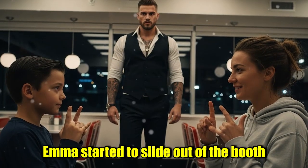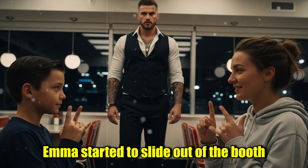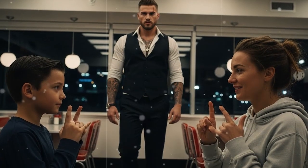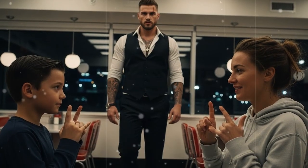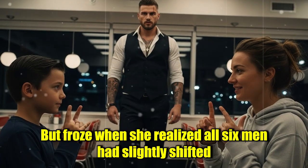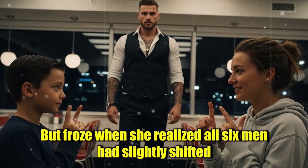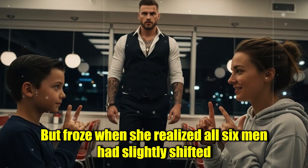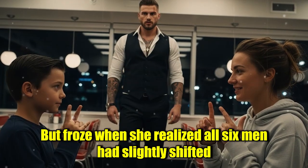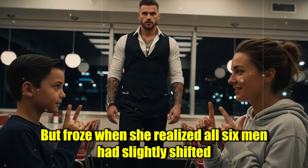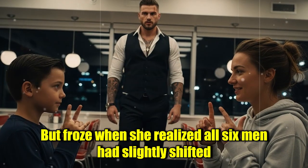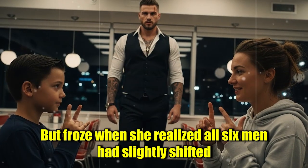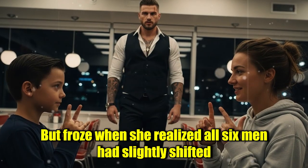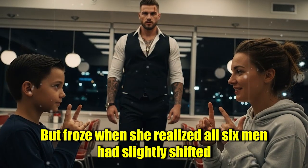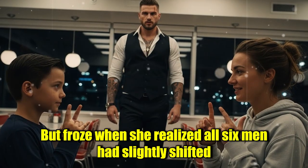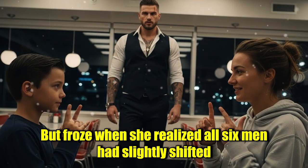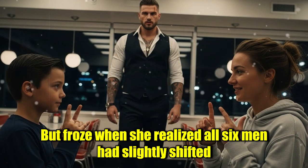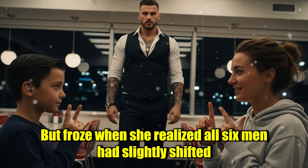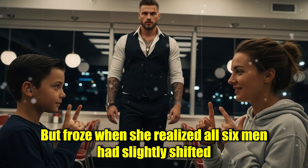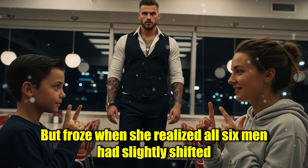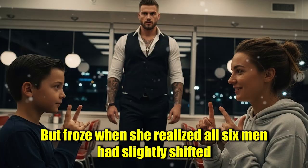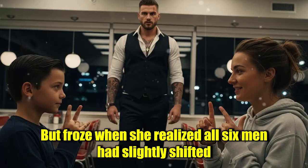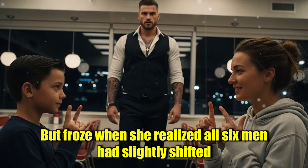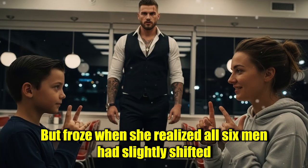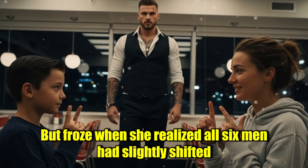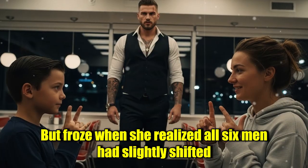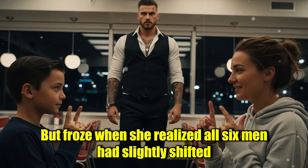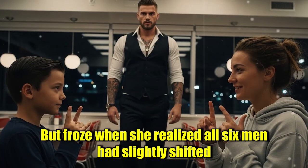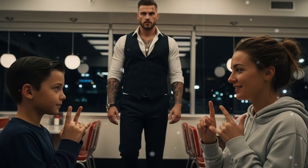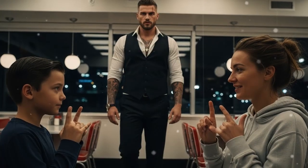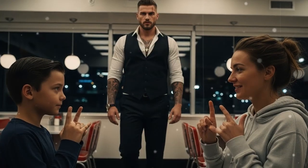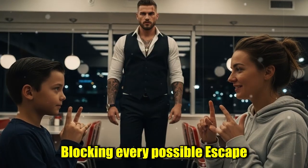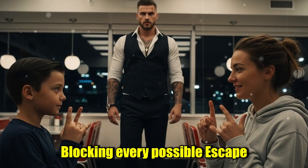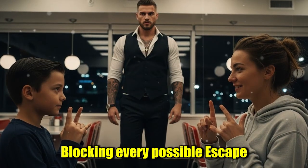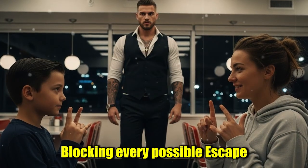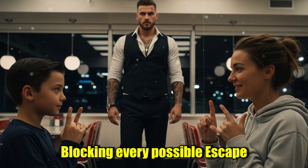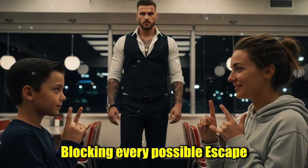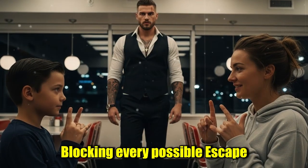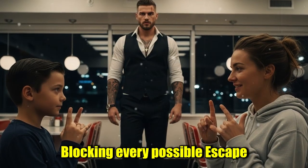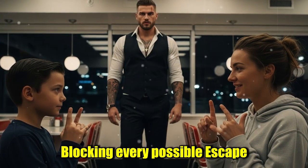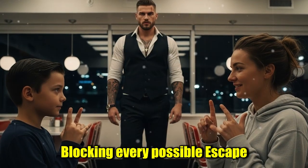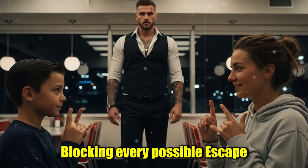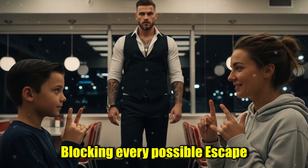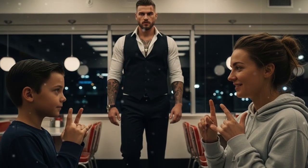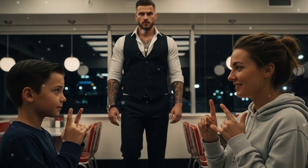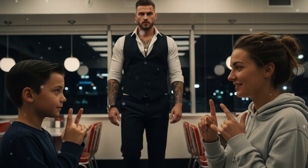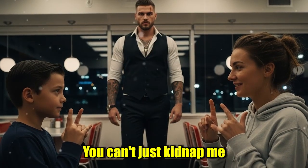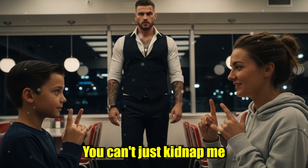booth, but froze when she realized all 6 men had subtly shifted, blocking every possible escape route. You